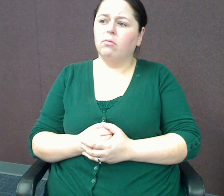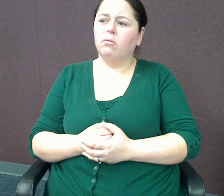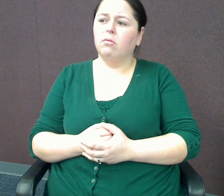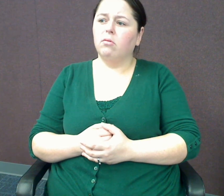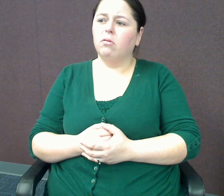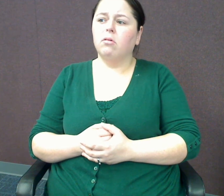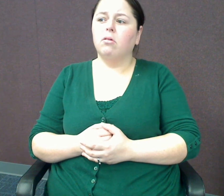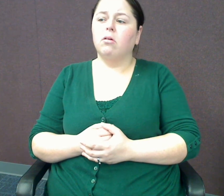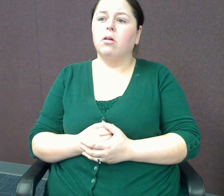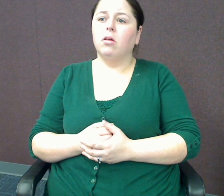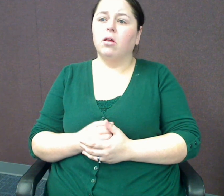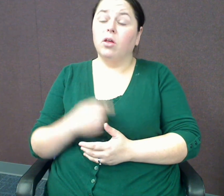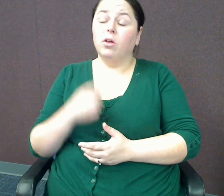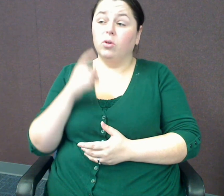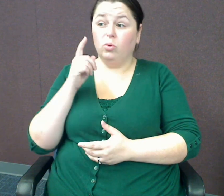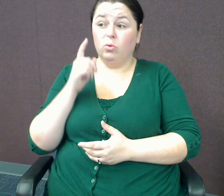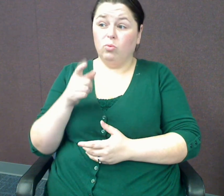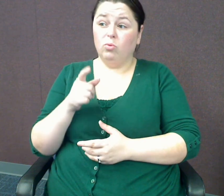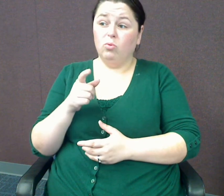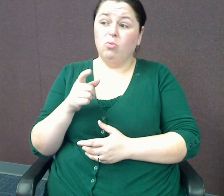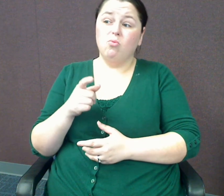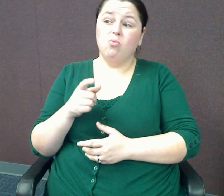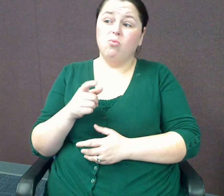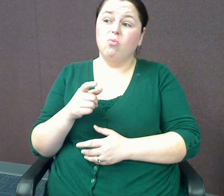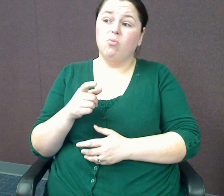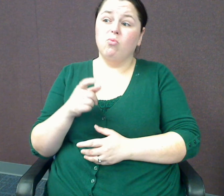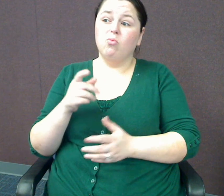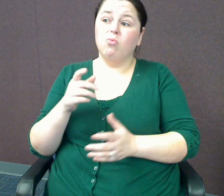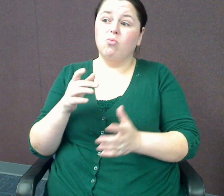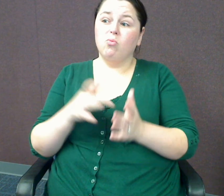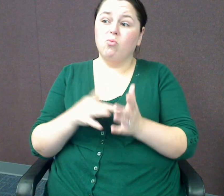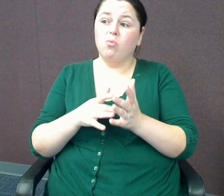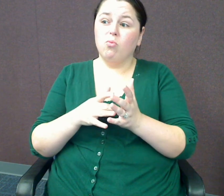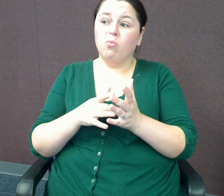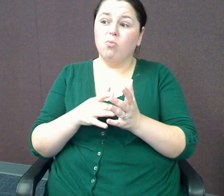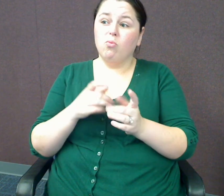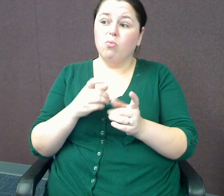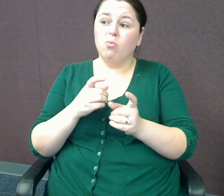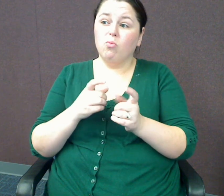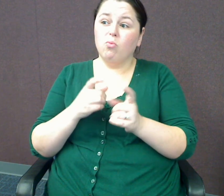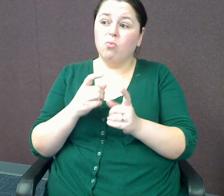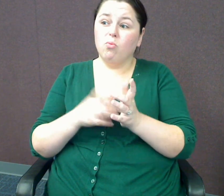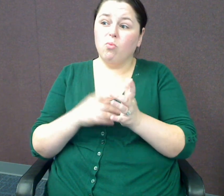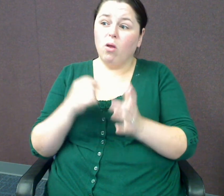You raped her. She filed charges against you that you raped her.